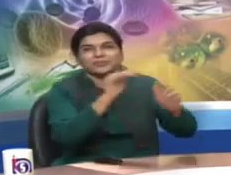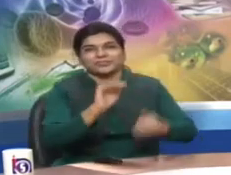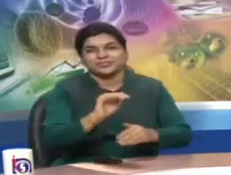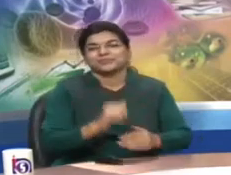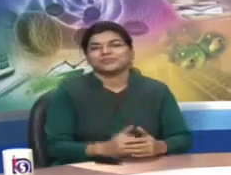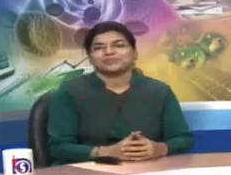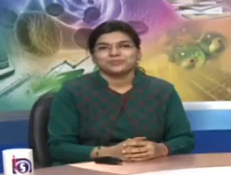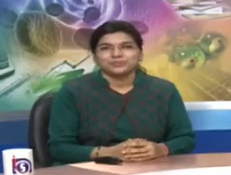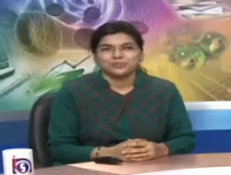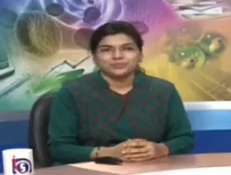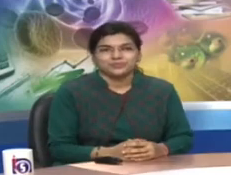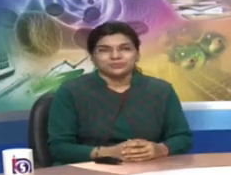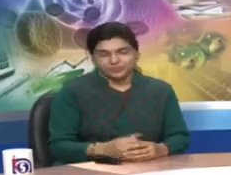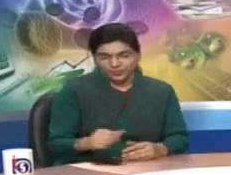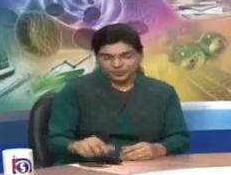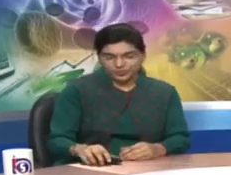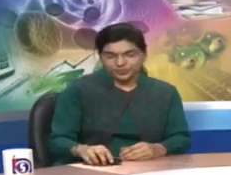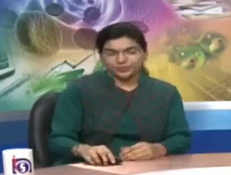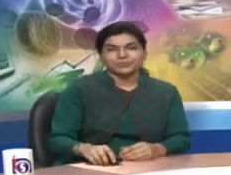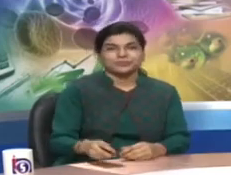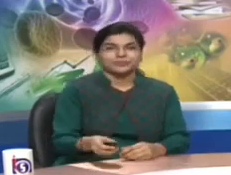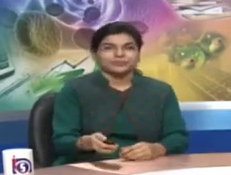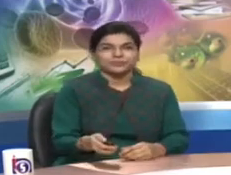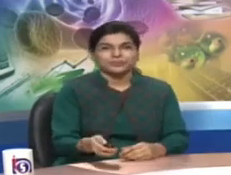So the son says he doesn't care about it.